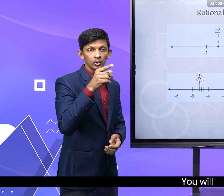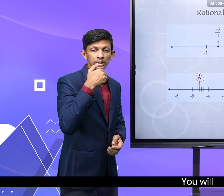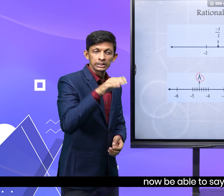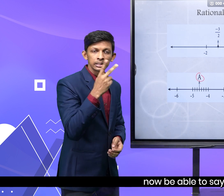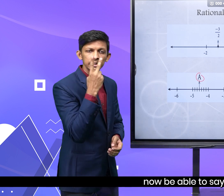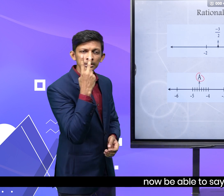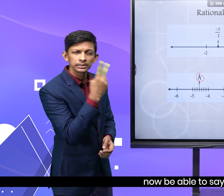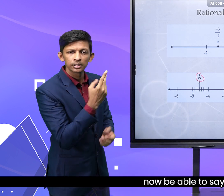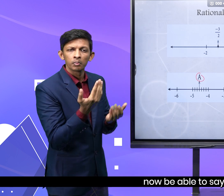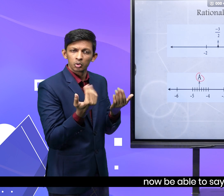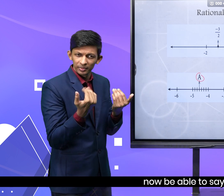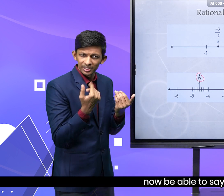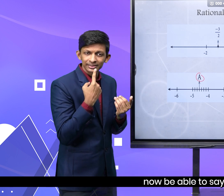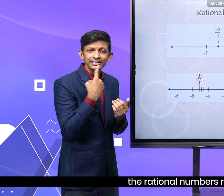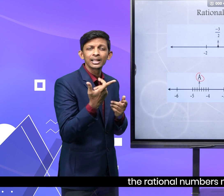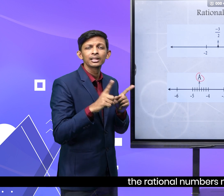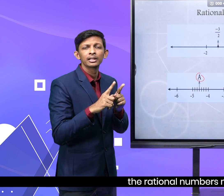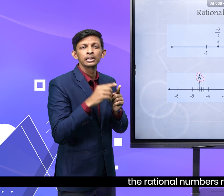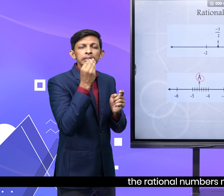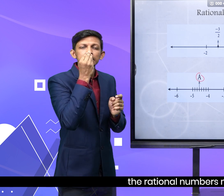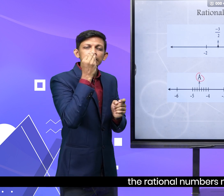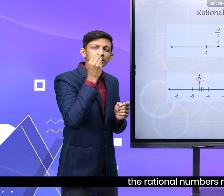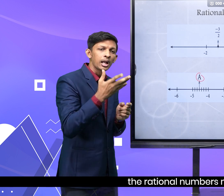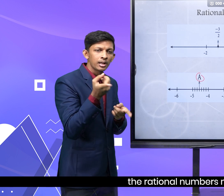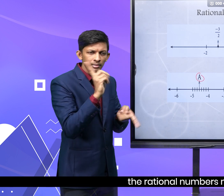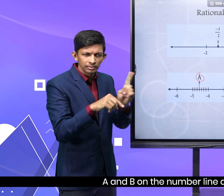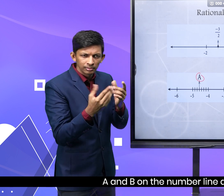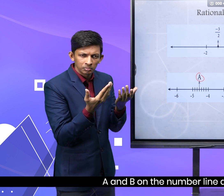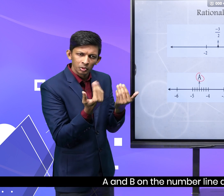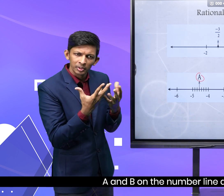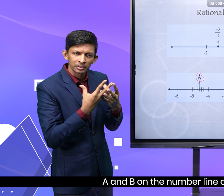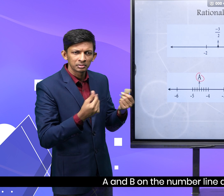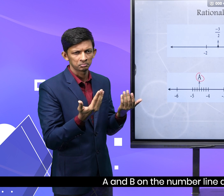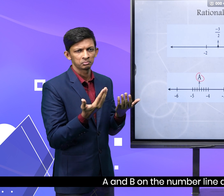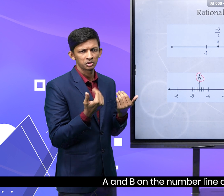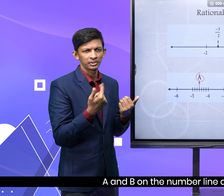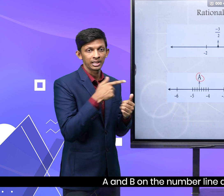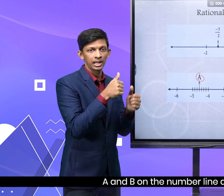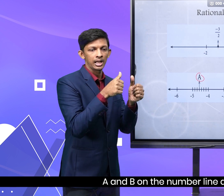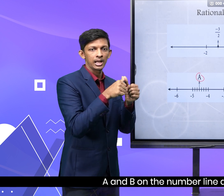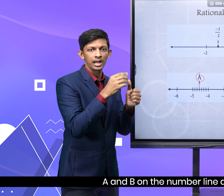You will now be able to say easily the rational numbers marked by a and b on the number line as shown